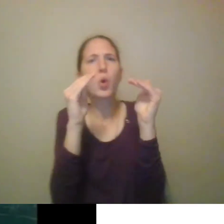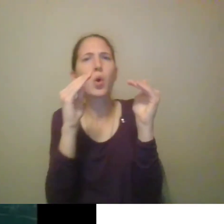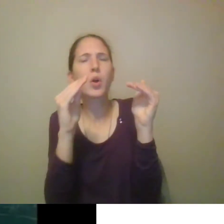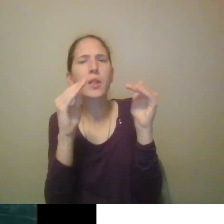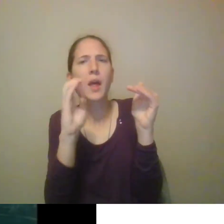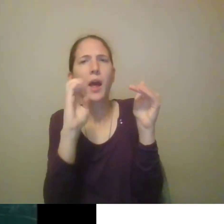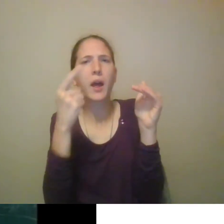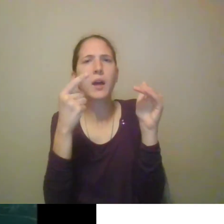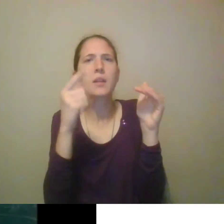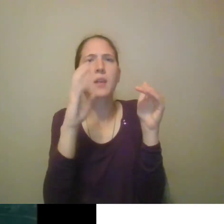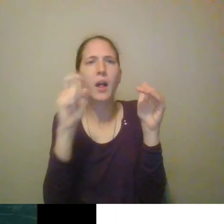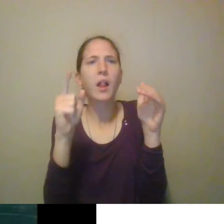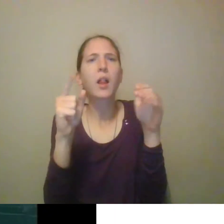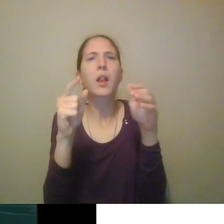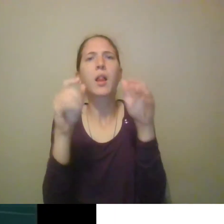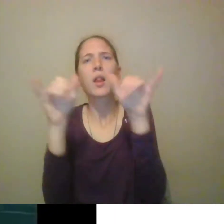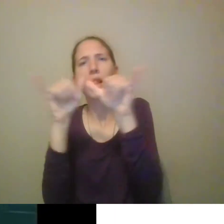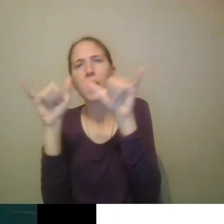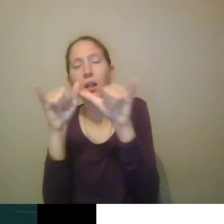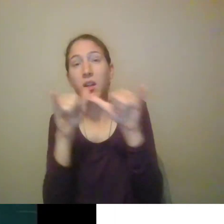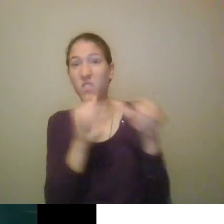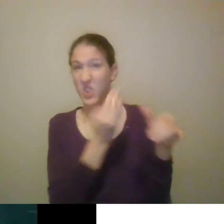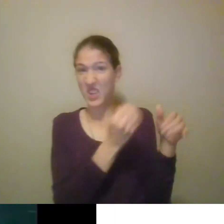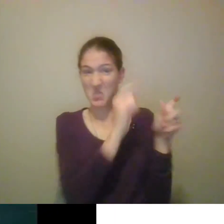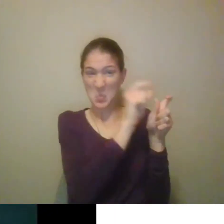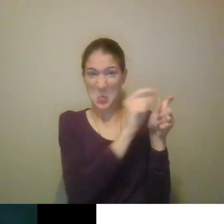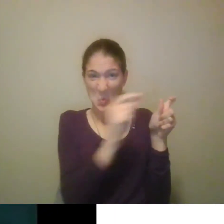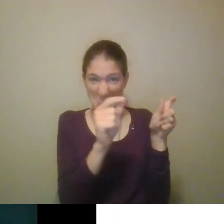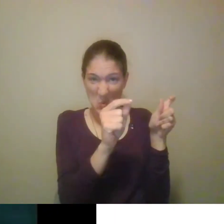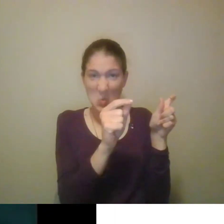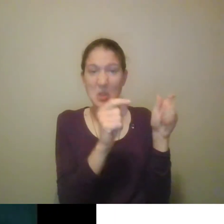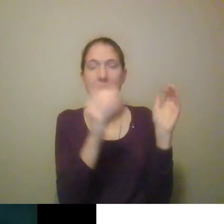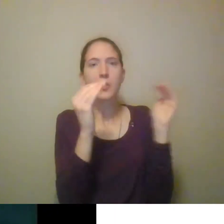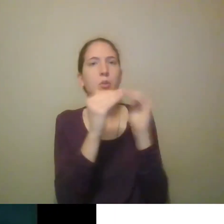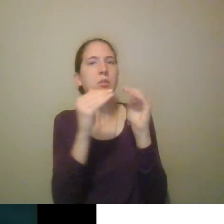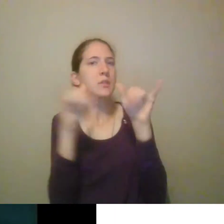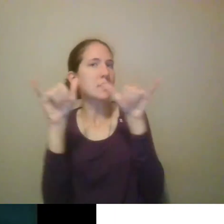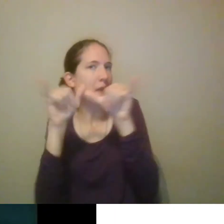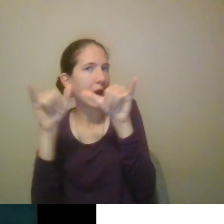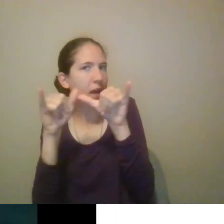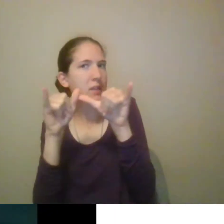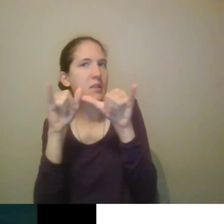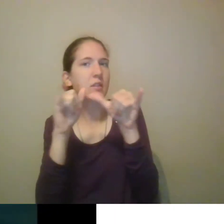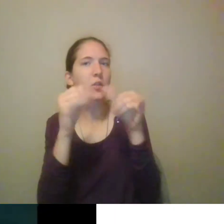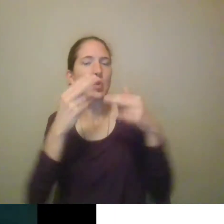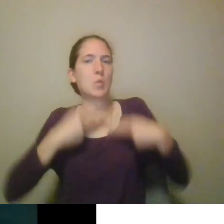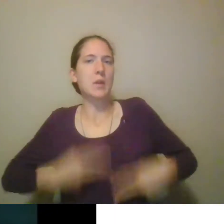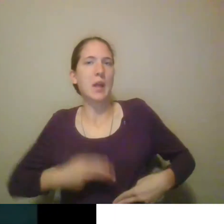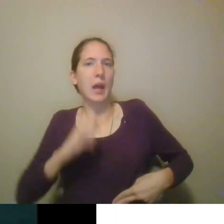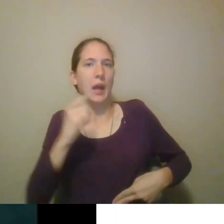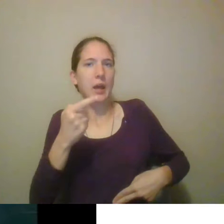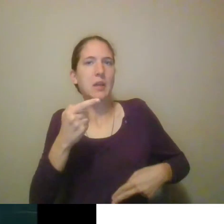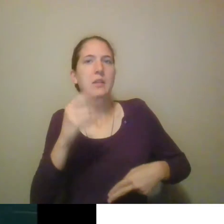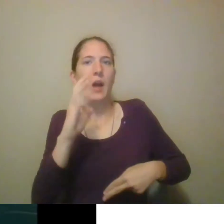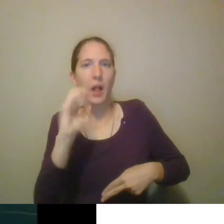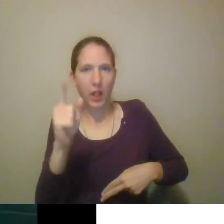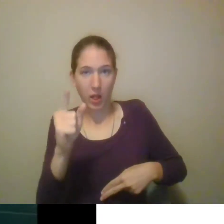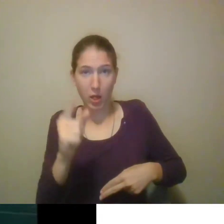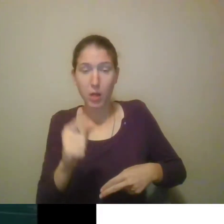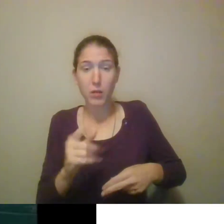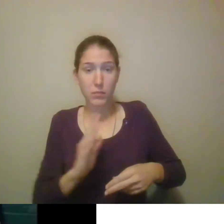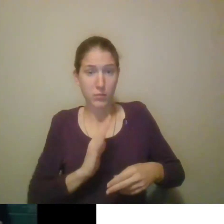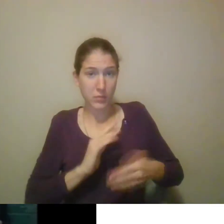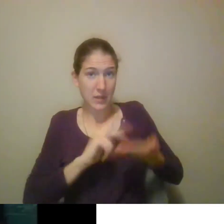Yeah? 14. All right, so we know that the red blood cells are much smaller now than a human egg cell. Well, then if we